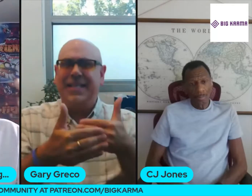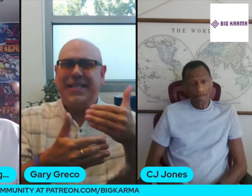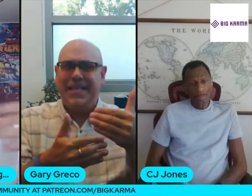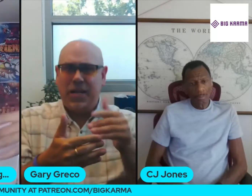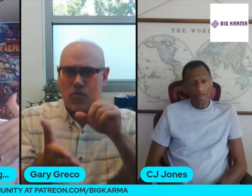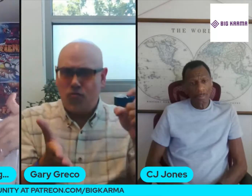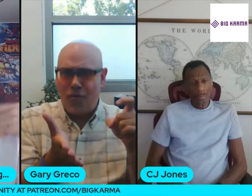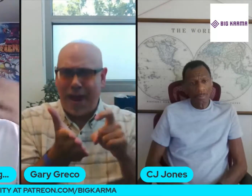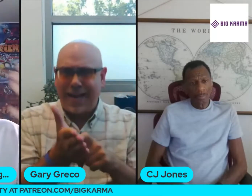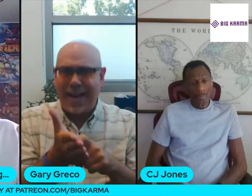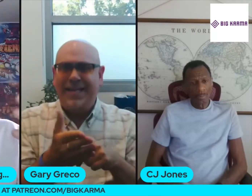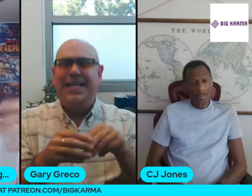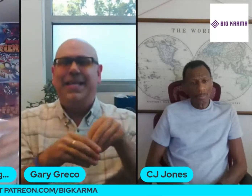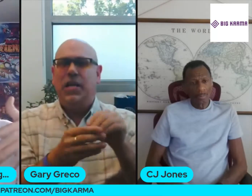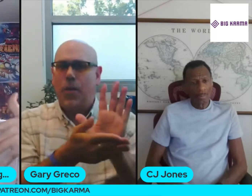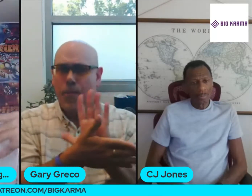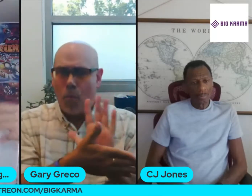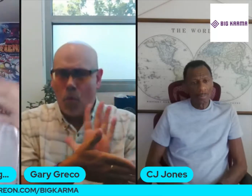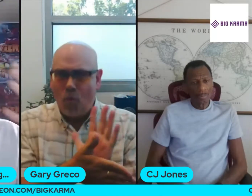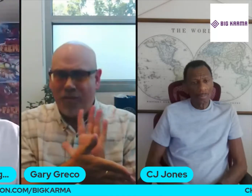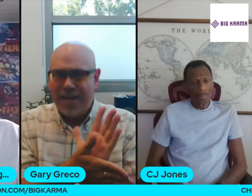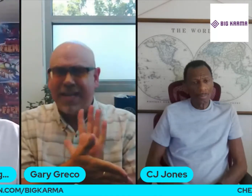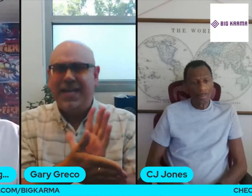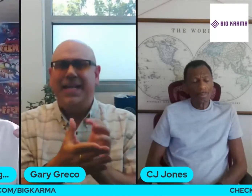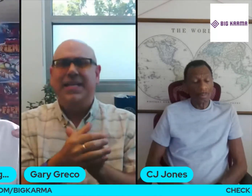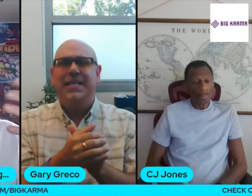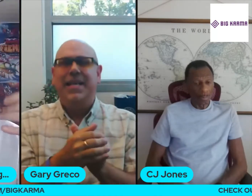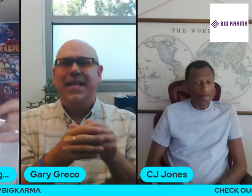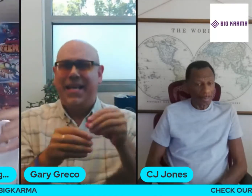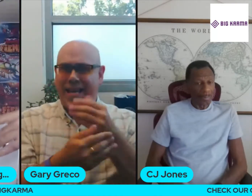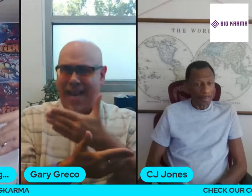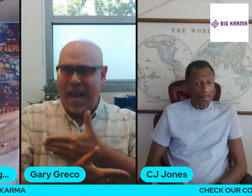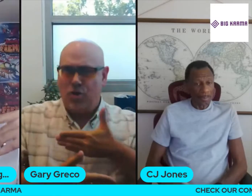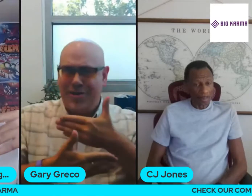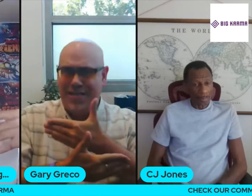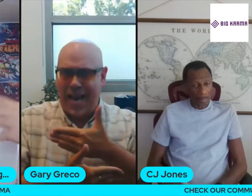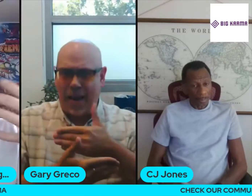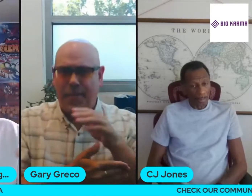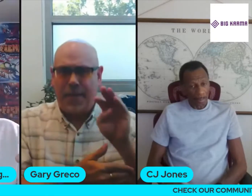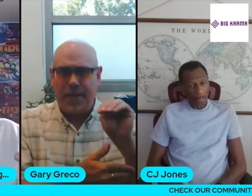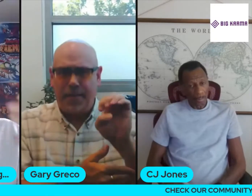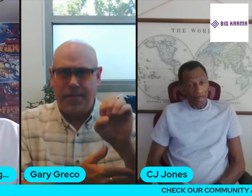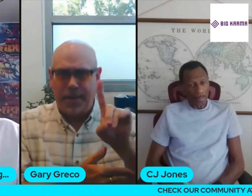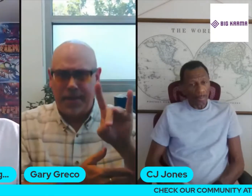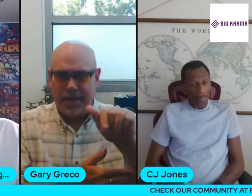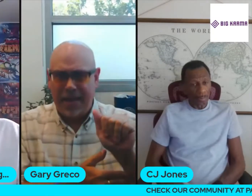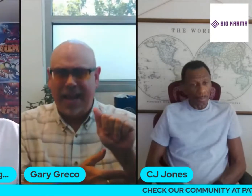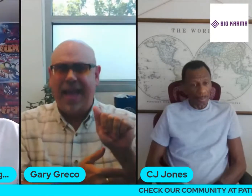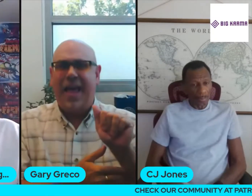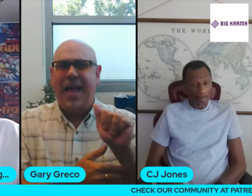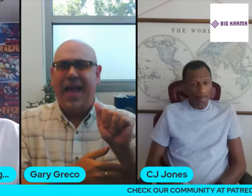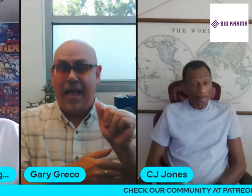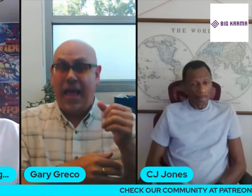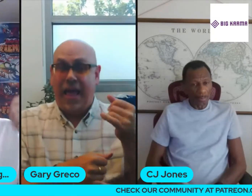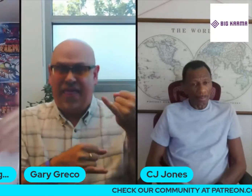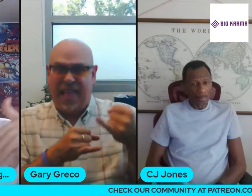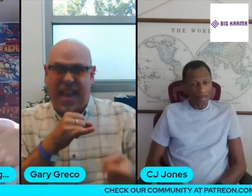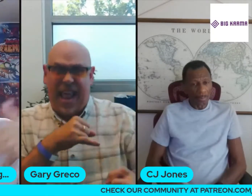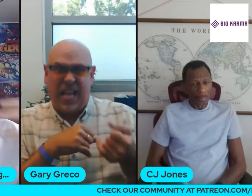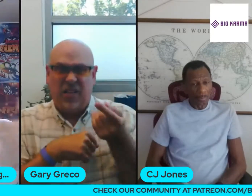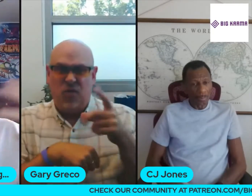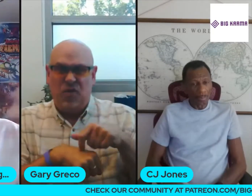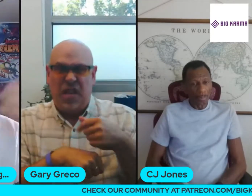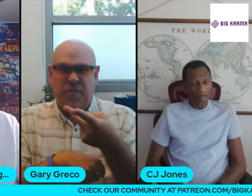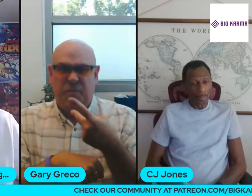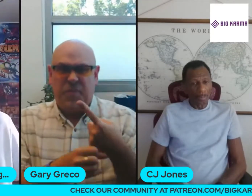in cinema, in series, in entertainment media. The last few times we spoke privately, you